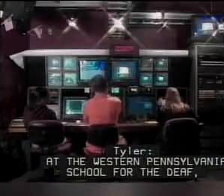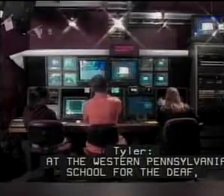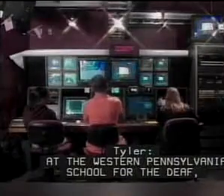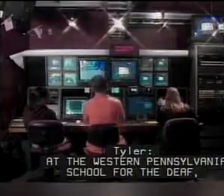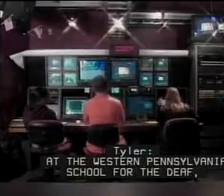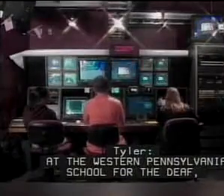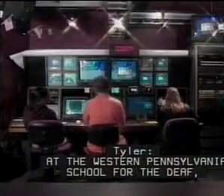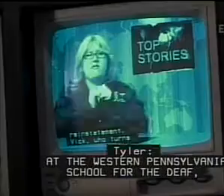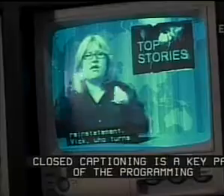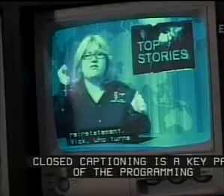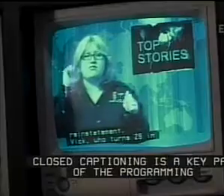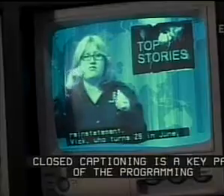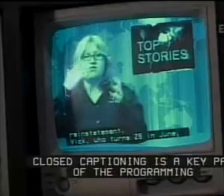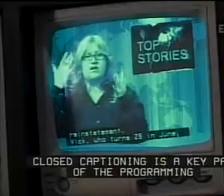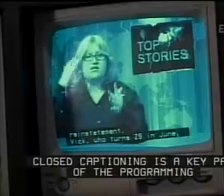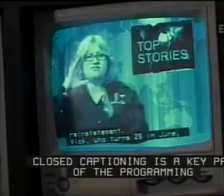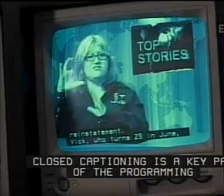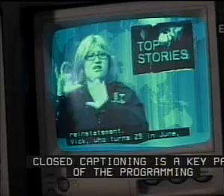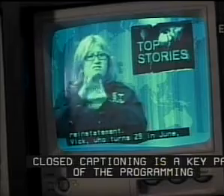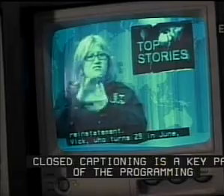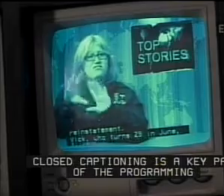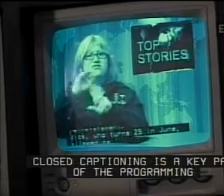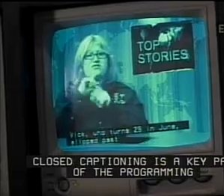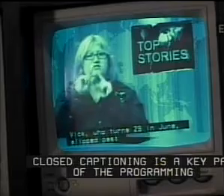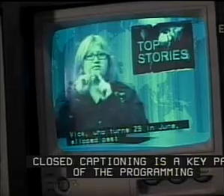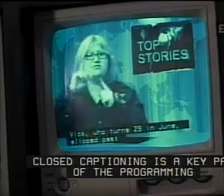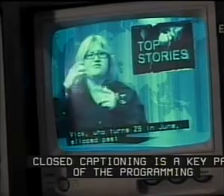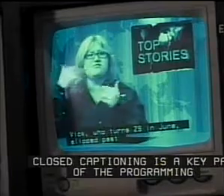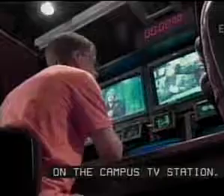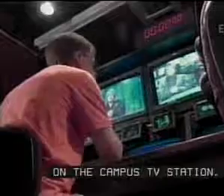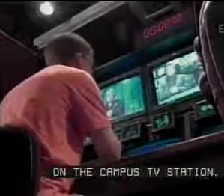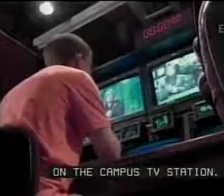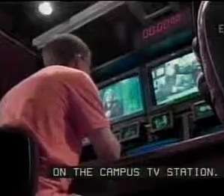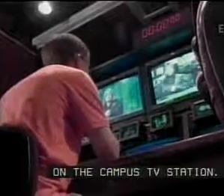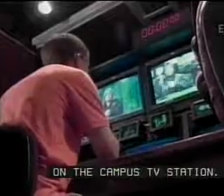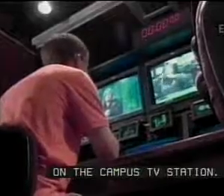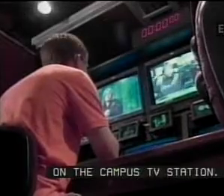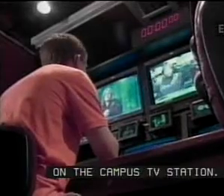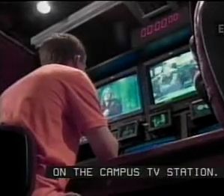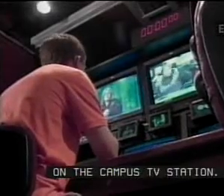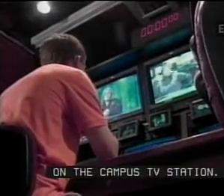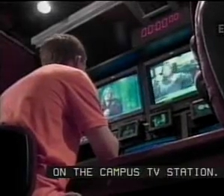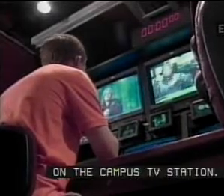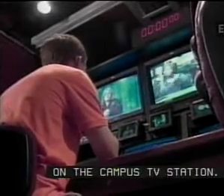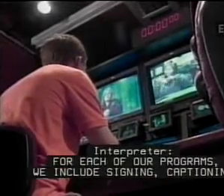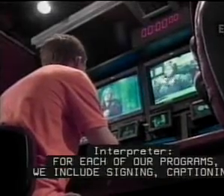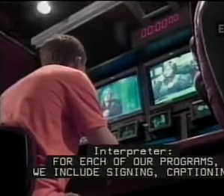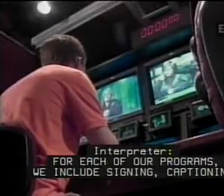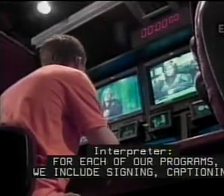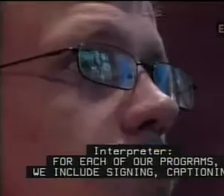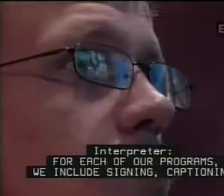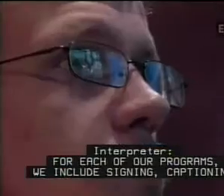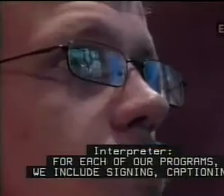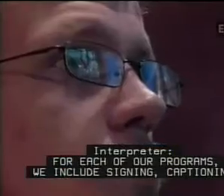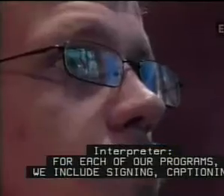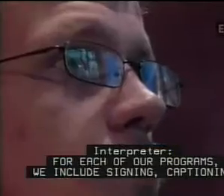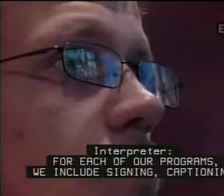School for the Deaf closed captioning is a key part of the programming on the campus TV station for each of our programs we include